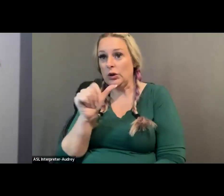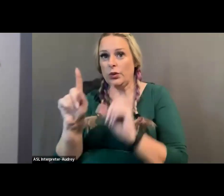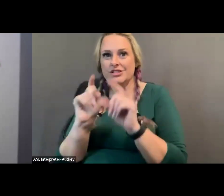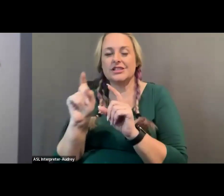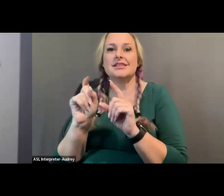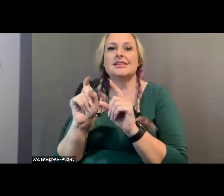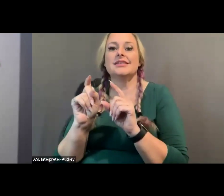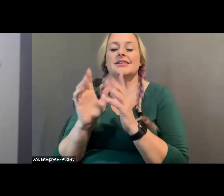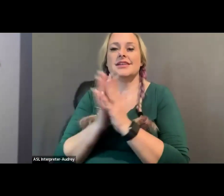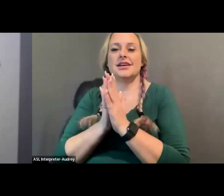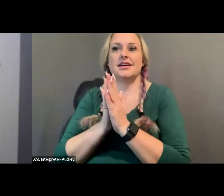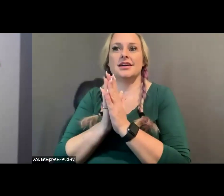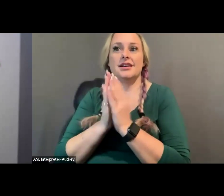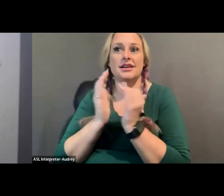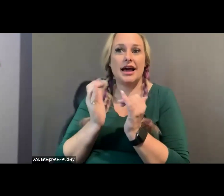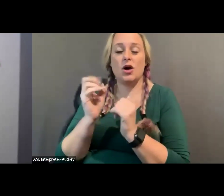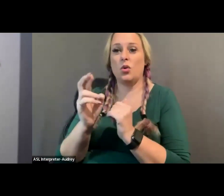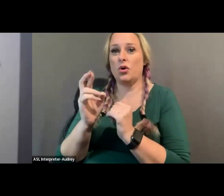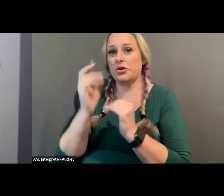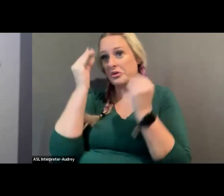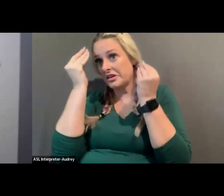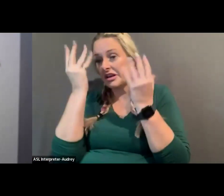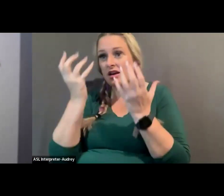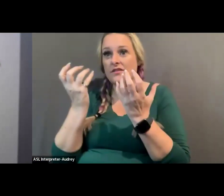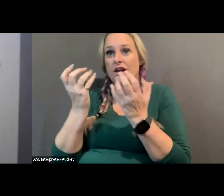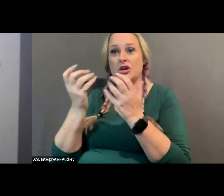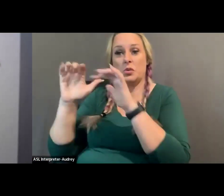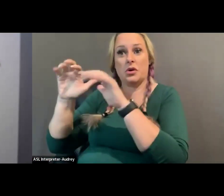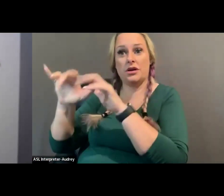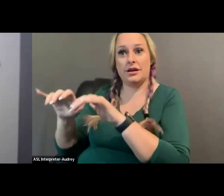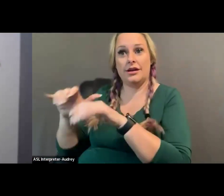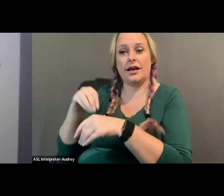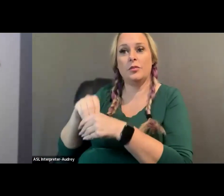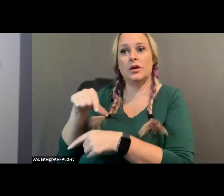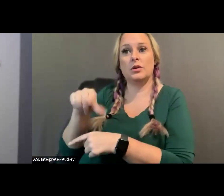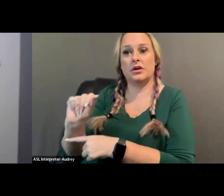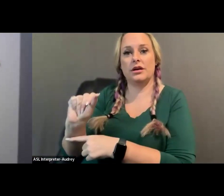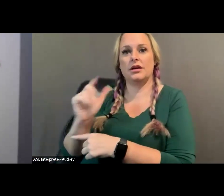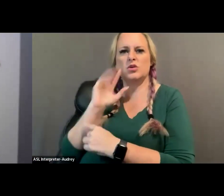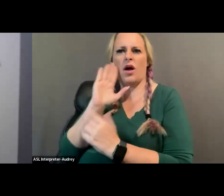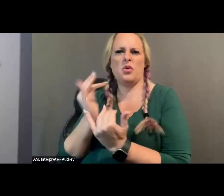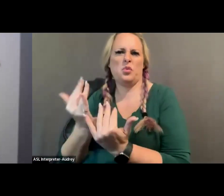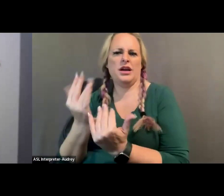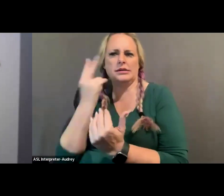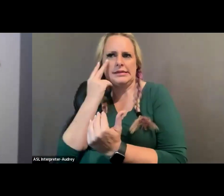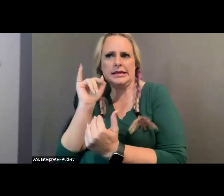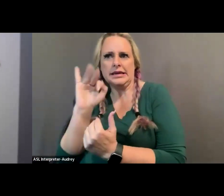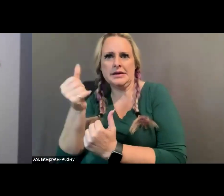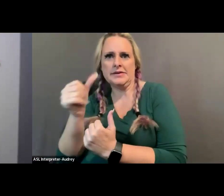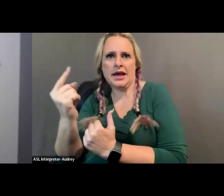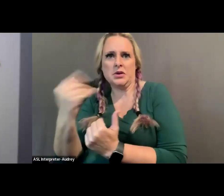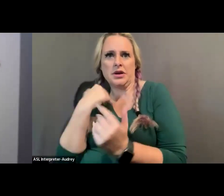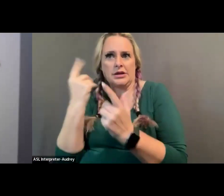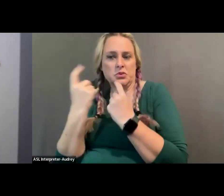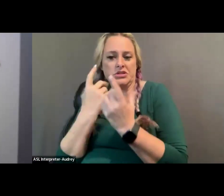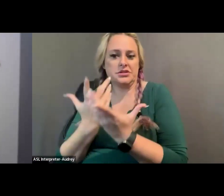that you're thinking of and want to type to the Q&A? I'm going to just wait a minute to see if there are questions that